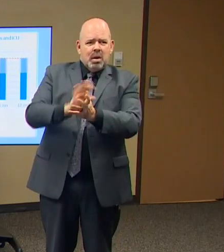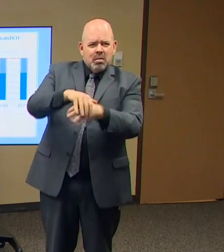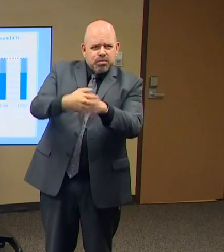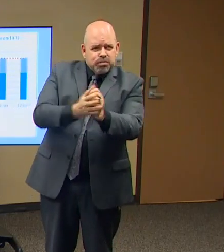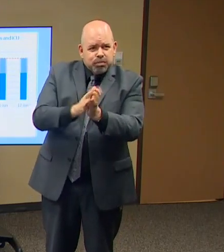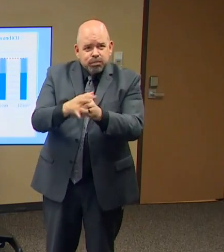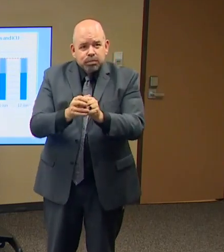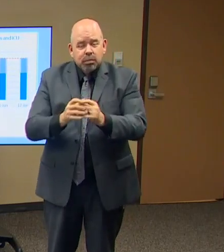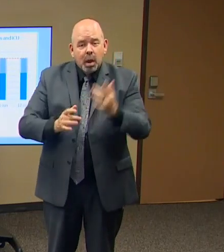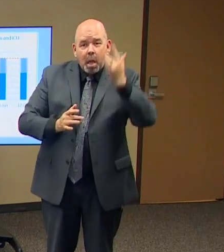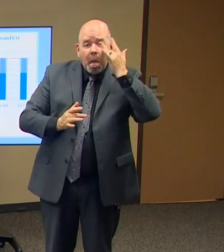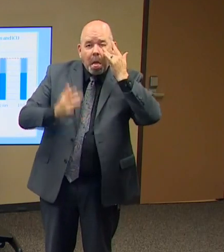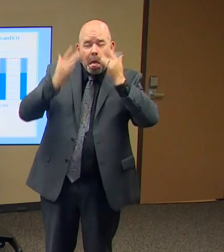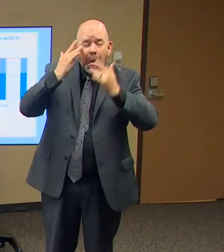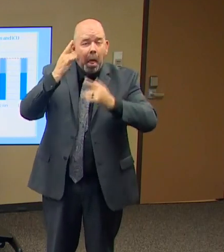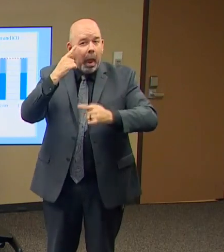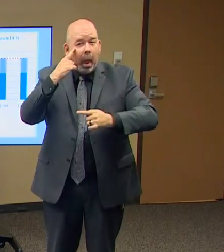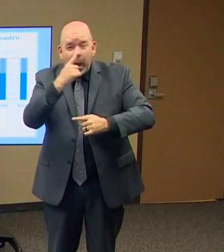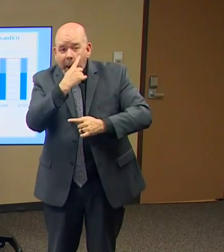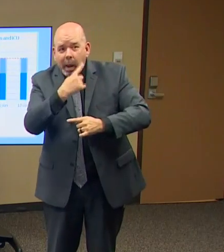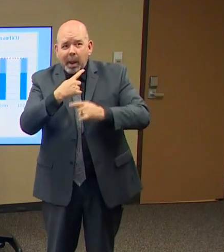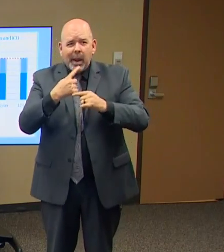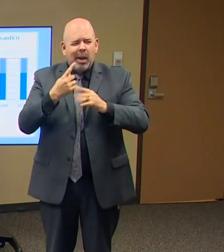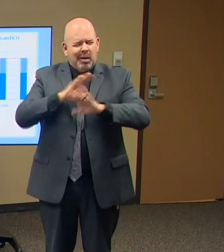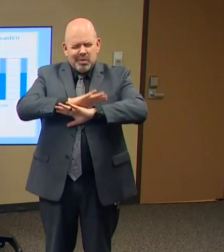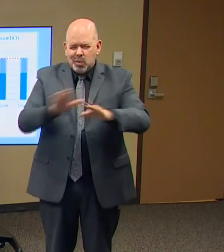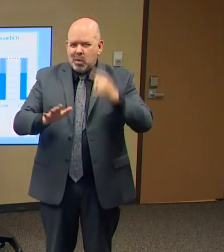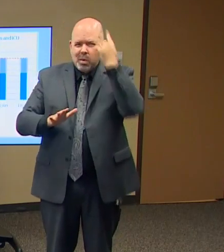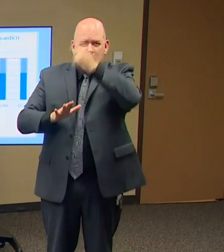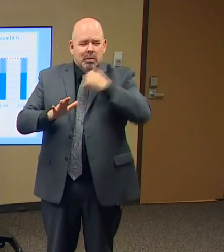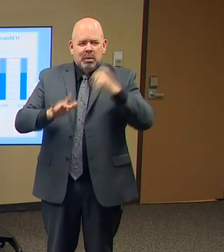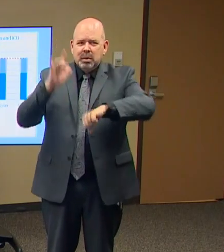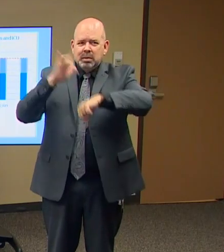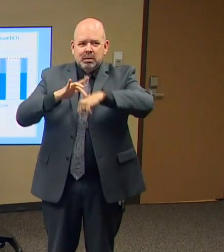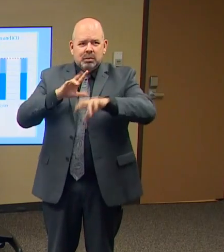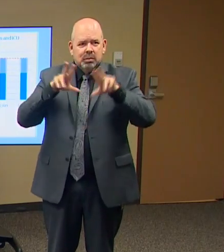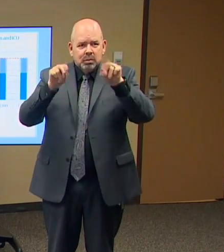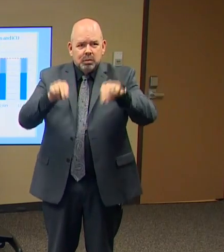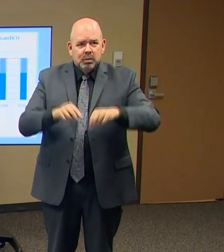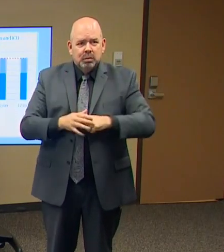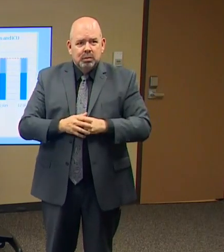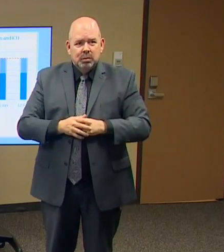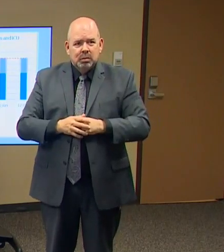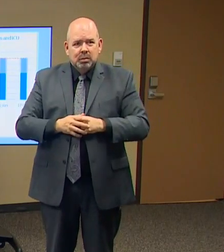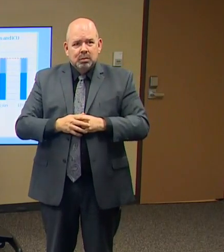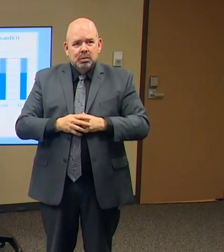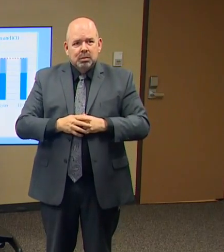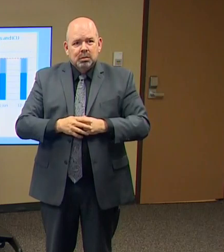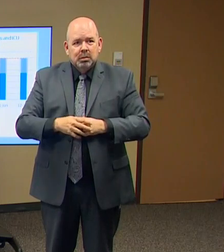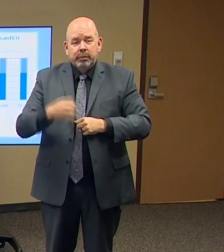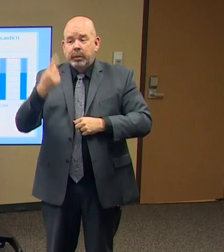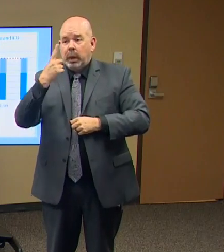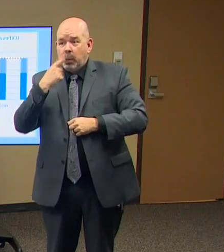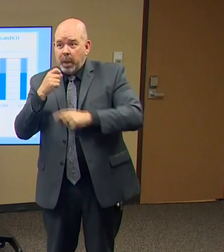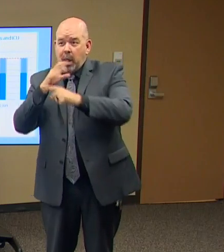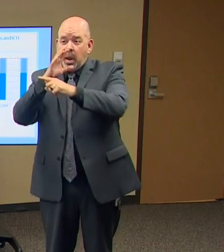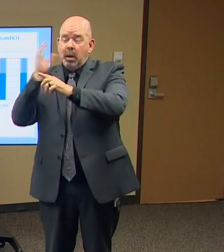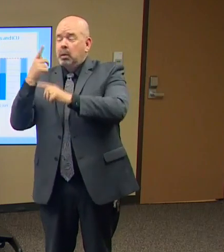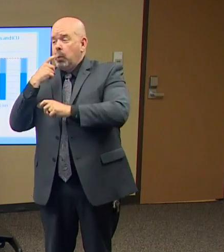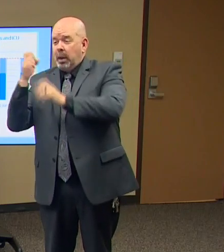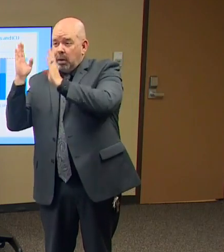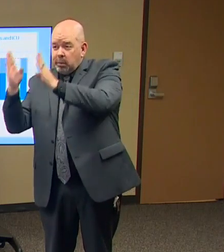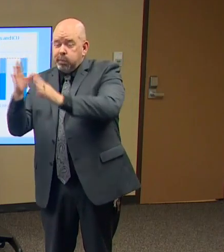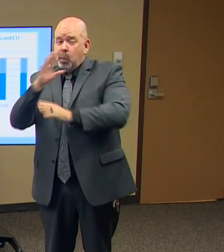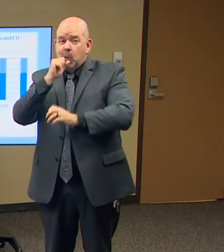and really, the color-coded risk guidance, where we're the local experts are saying what